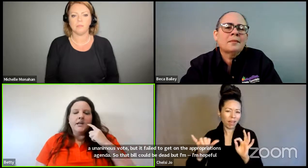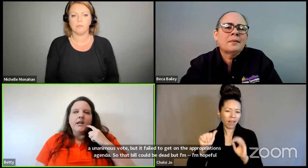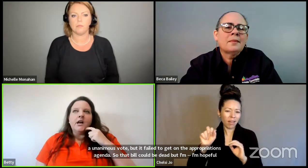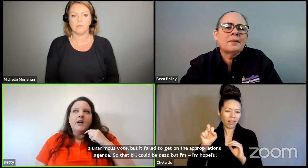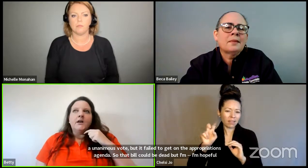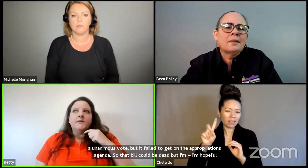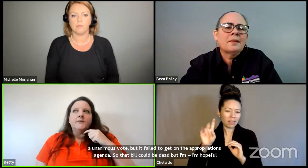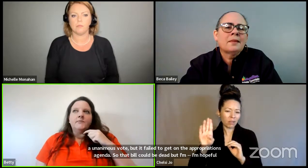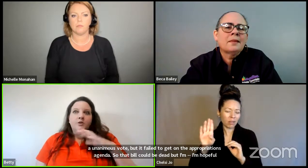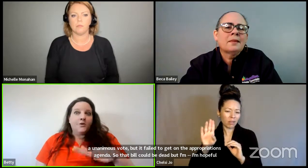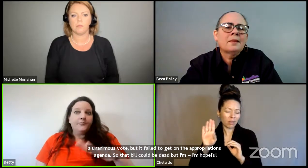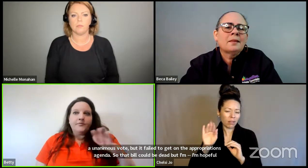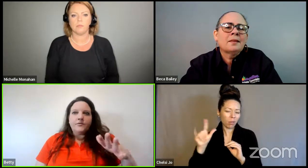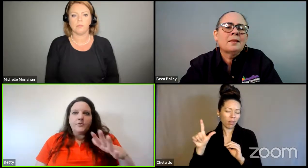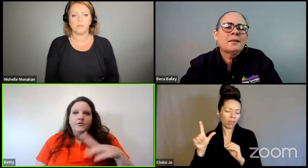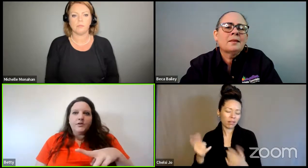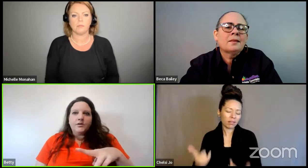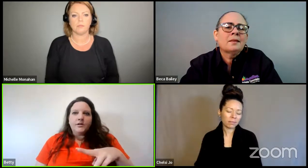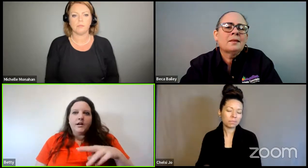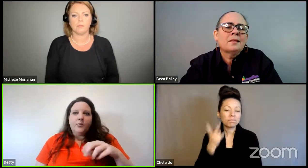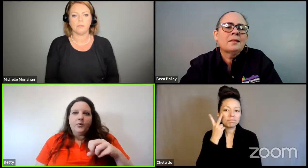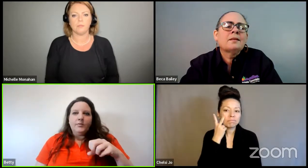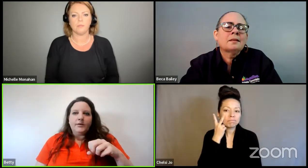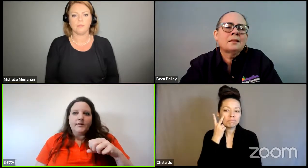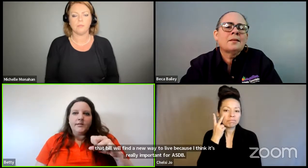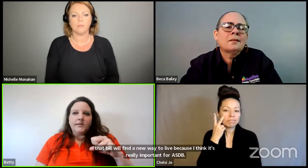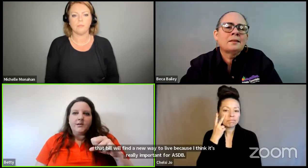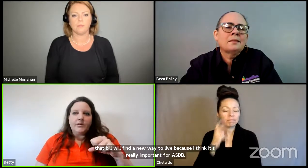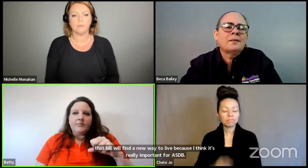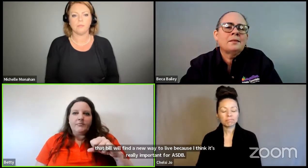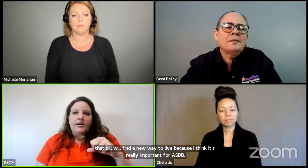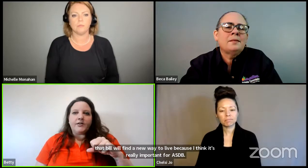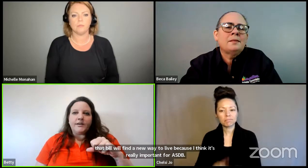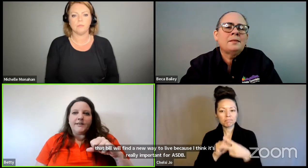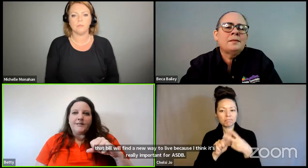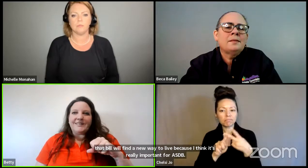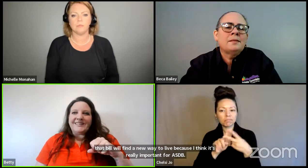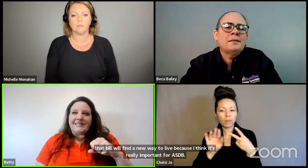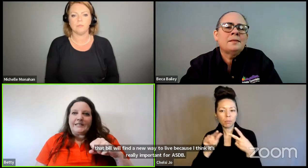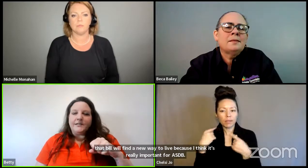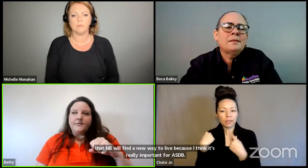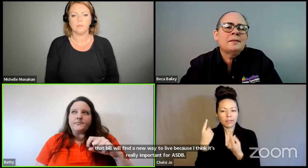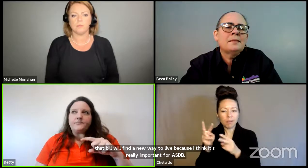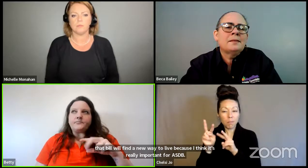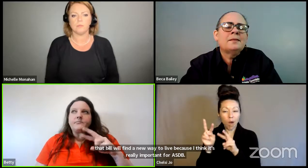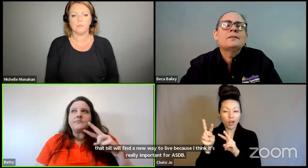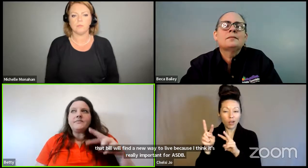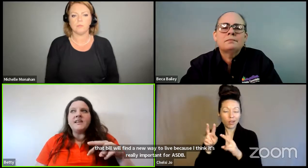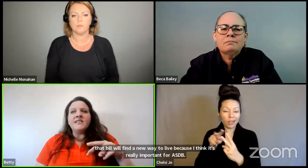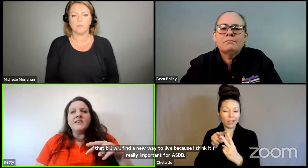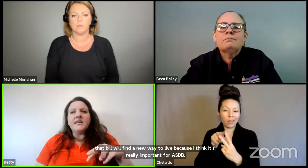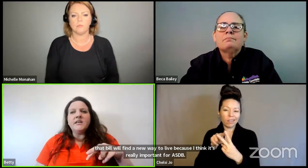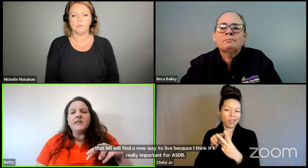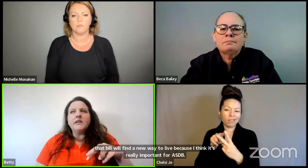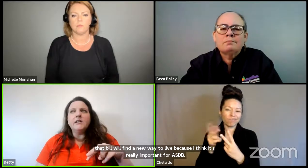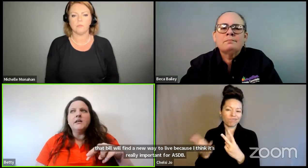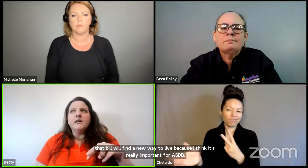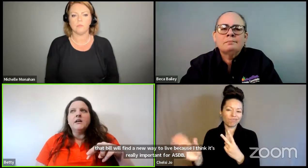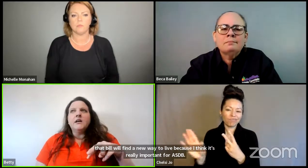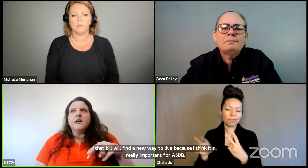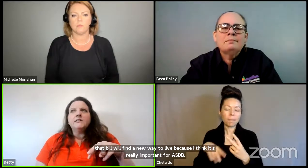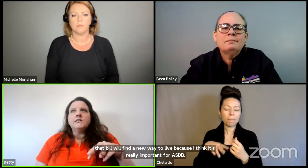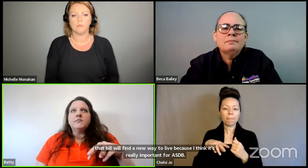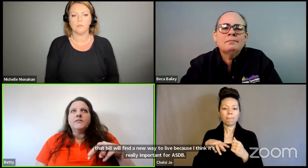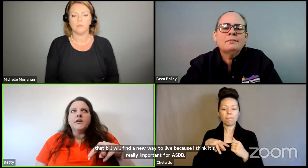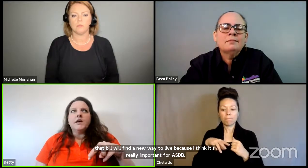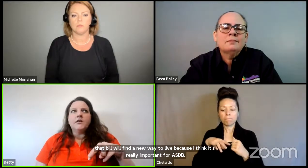ASDB. So those are a couple of bills that we've been monitoring that we're like, ugh. And